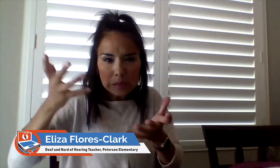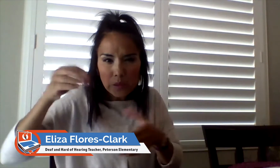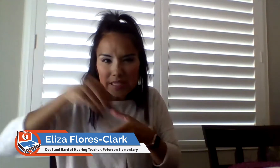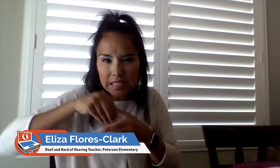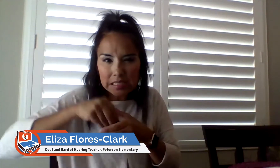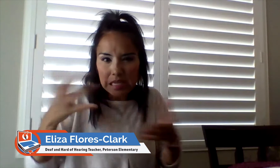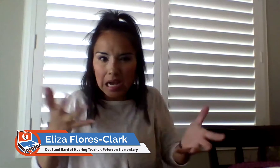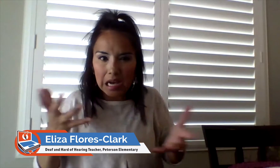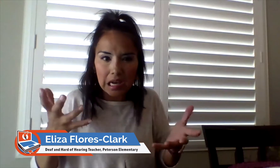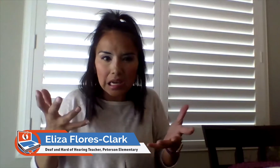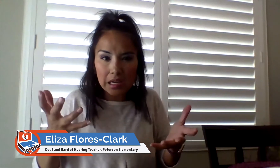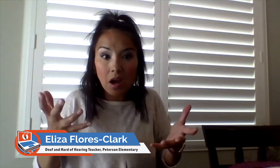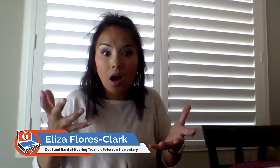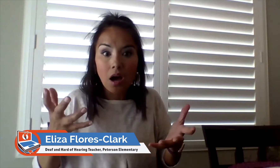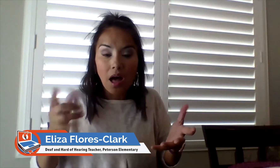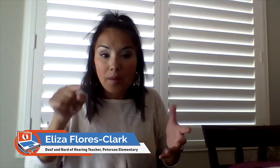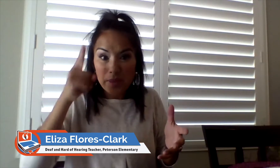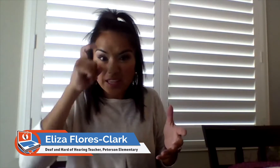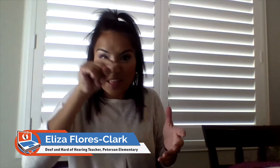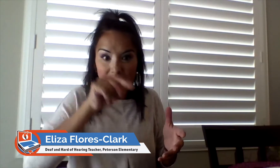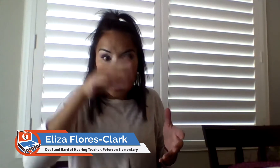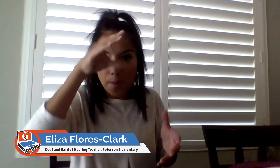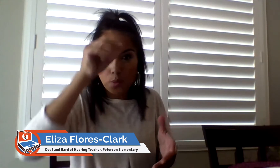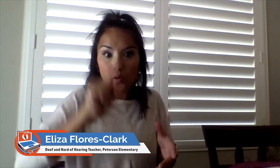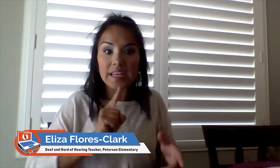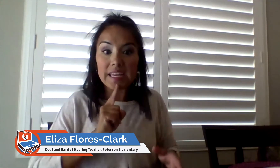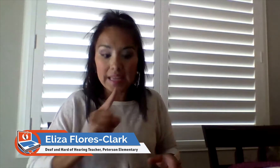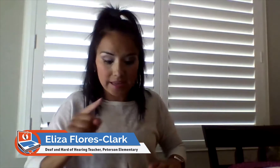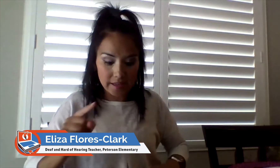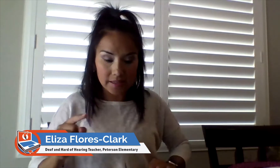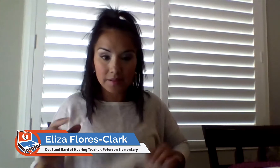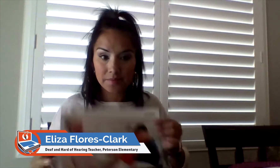What's inside? Because that boy is